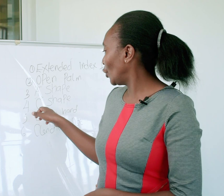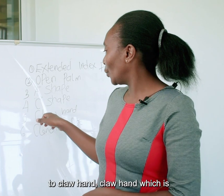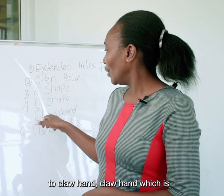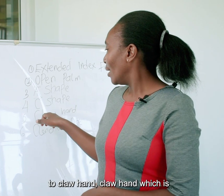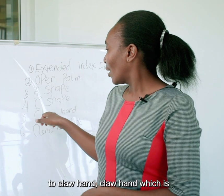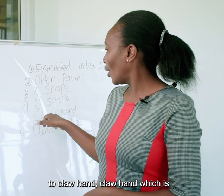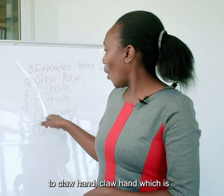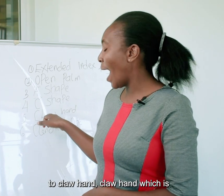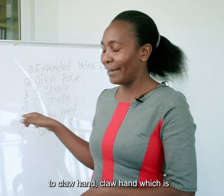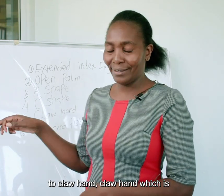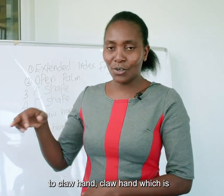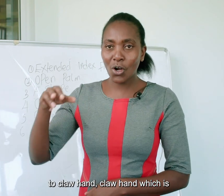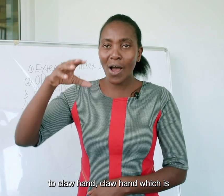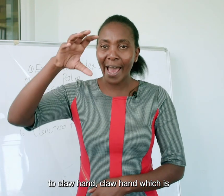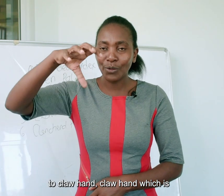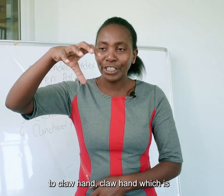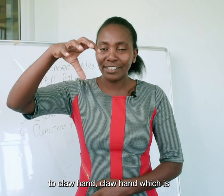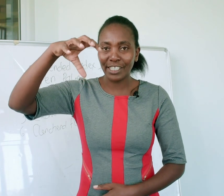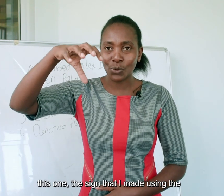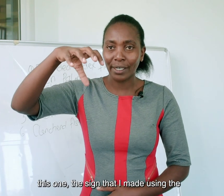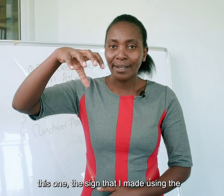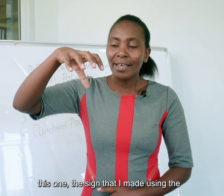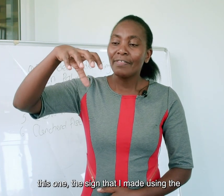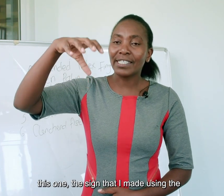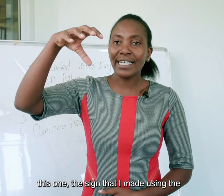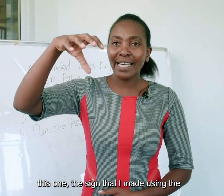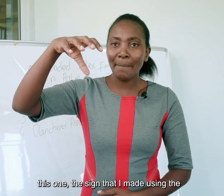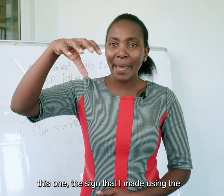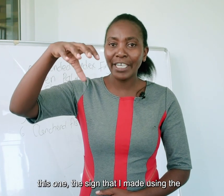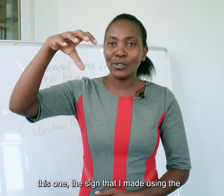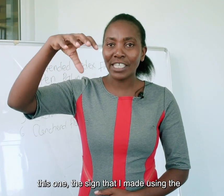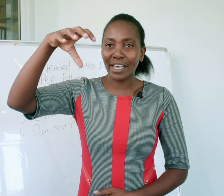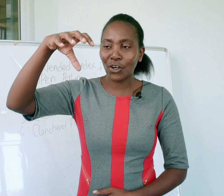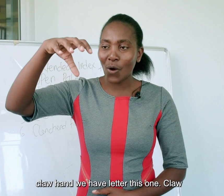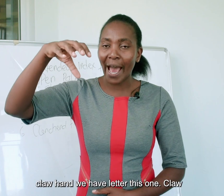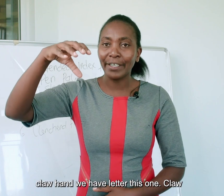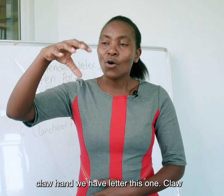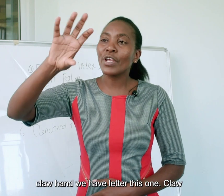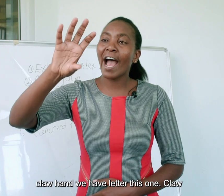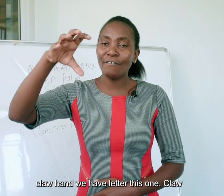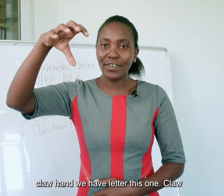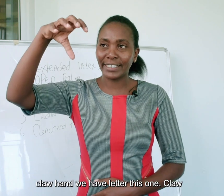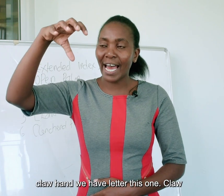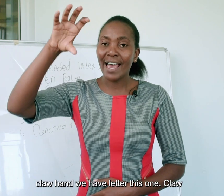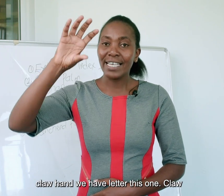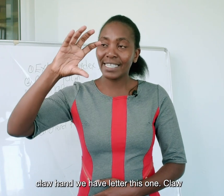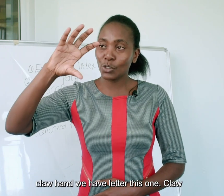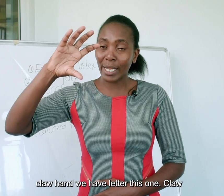to claw hand, which is this one. The signs that are made using the claw hand, we have letter this one,